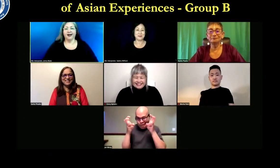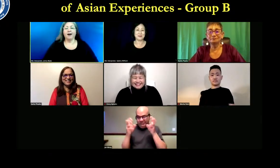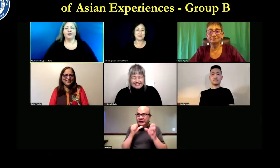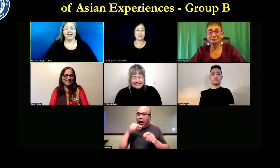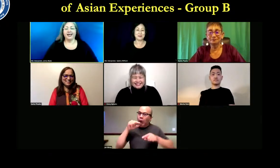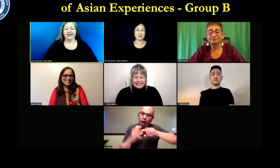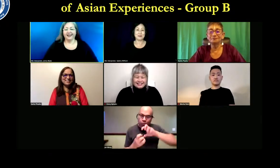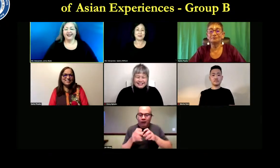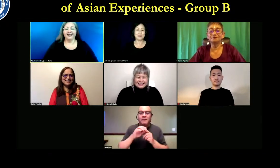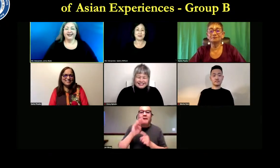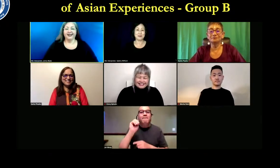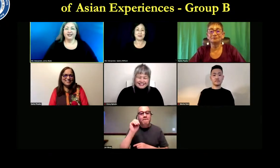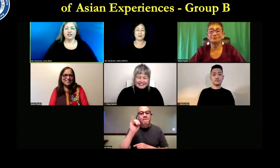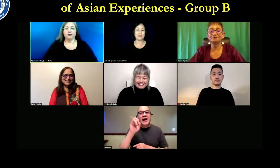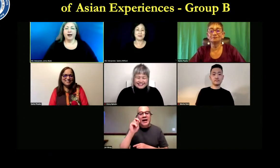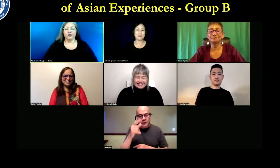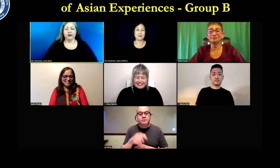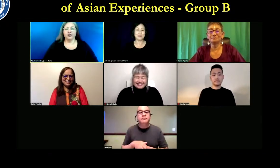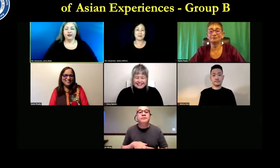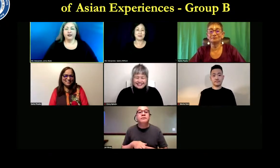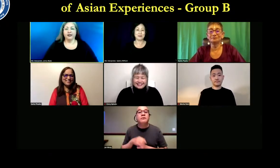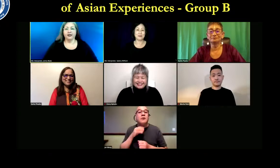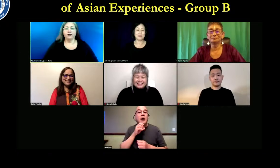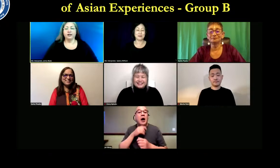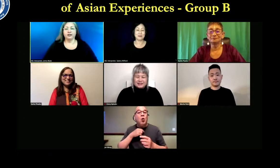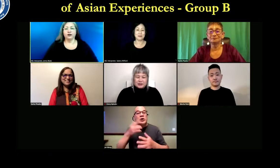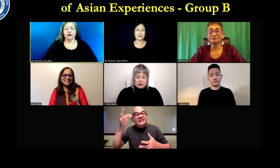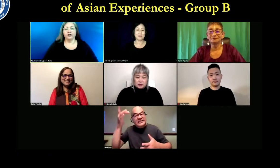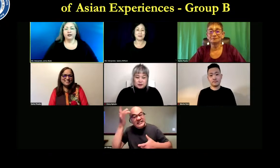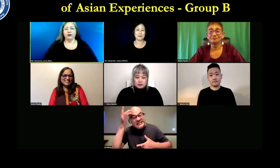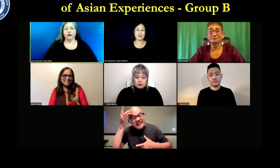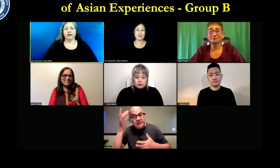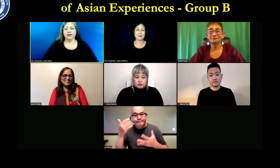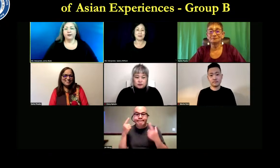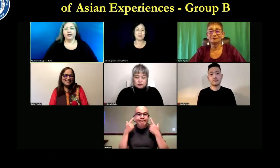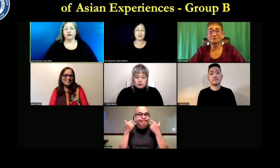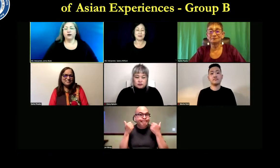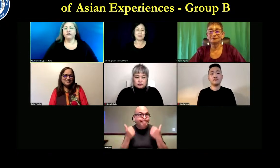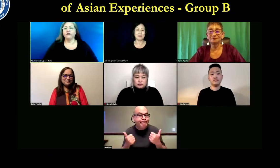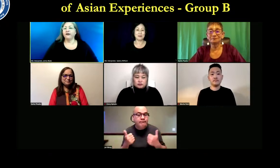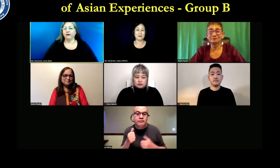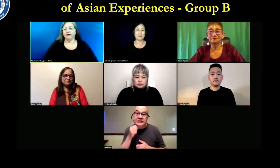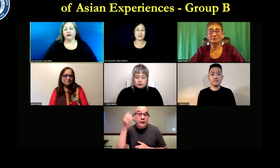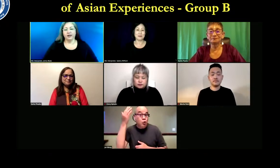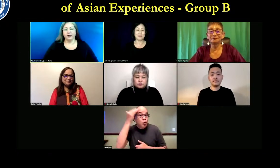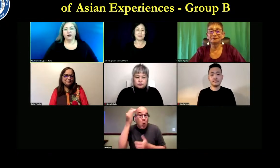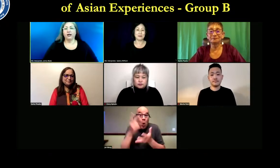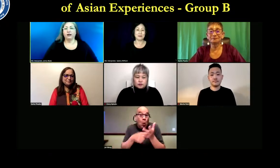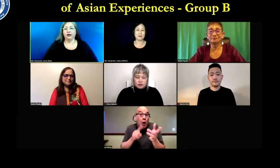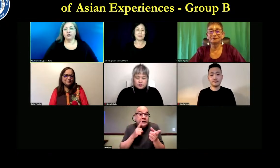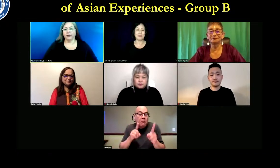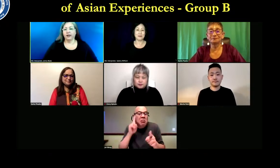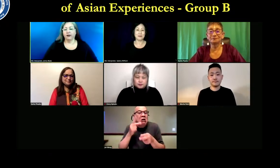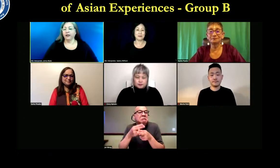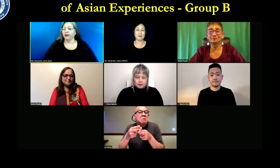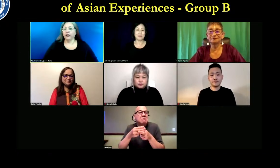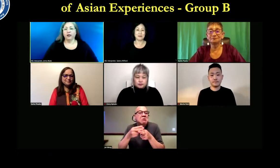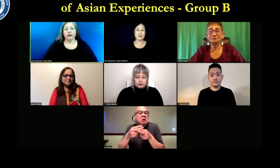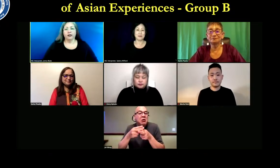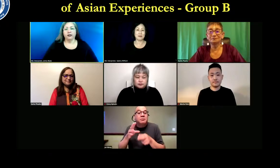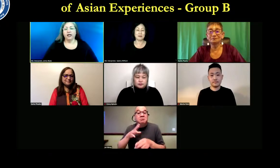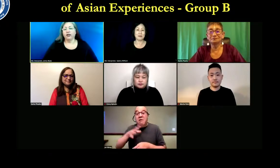It's a complicated spinal illness, so known as MS. So I was very, very ill and lost my